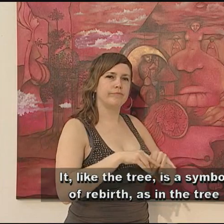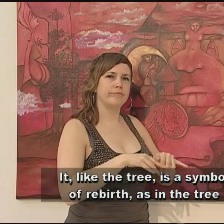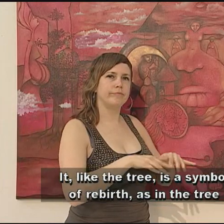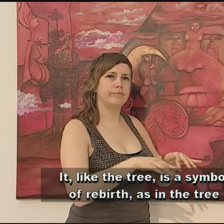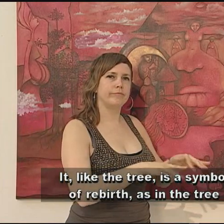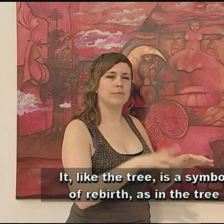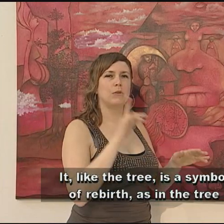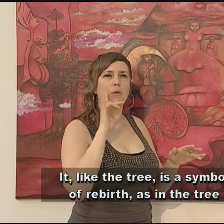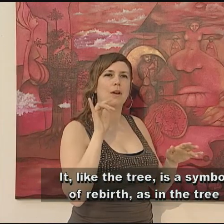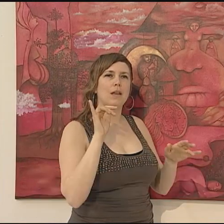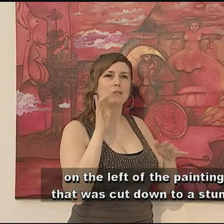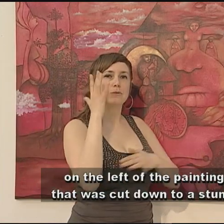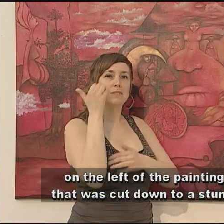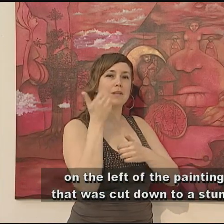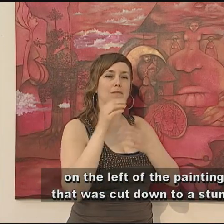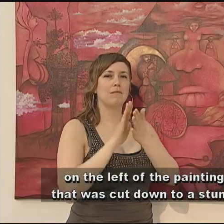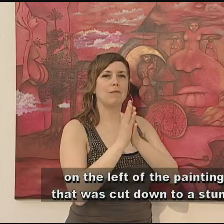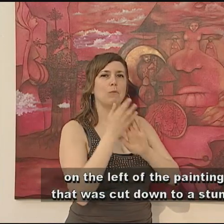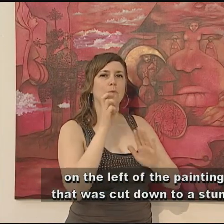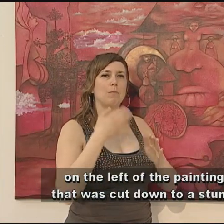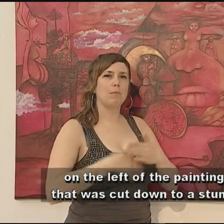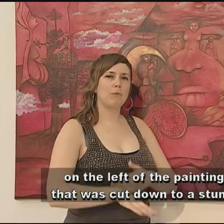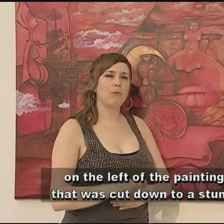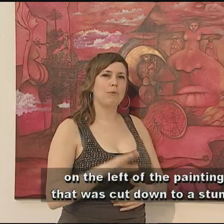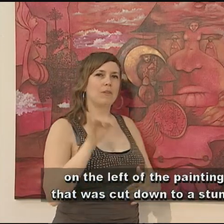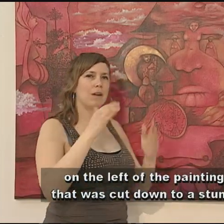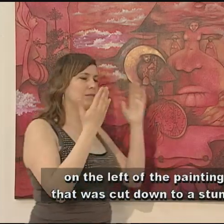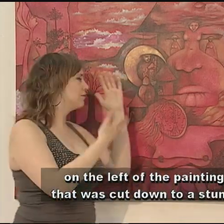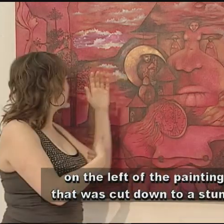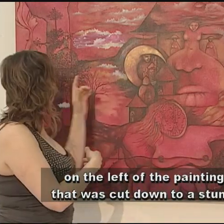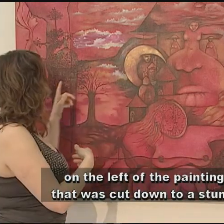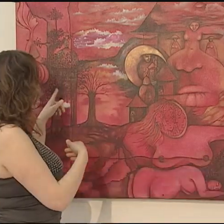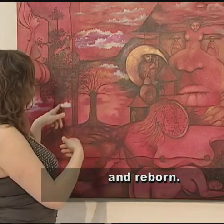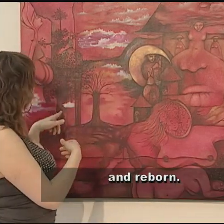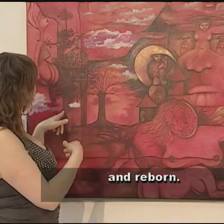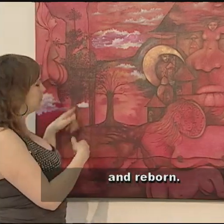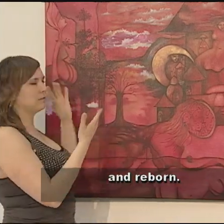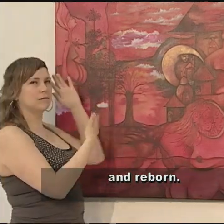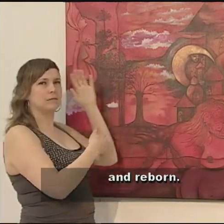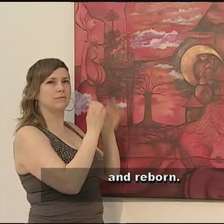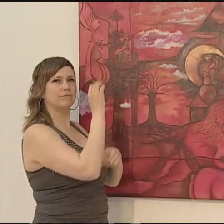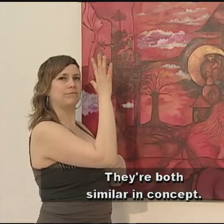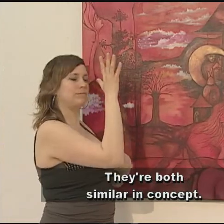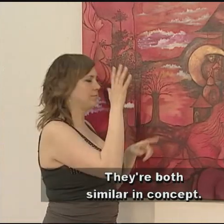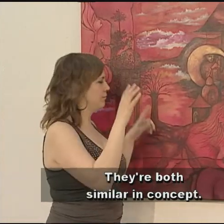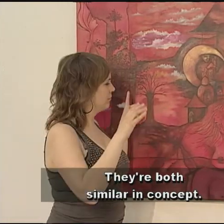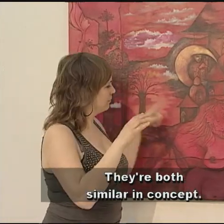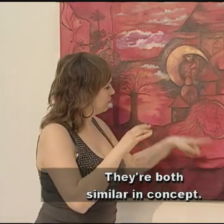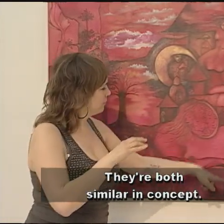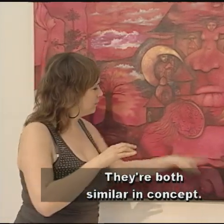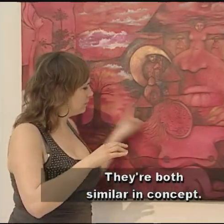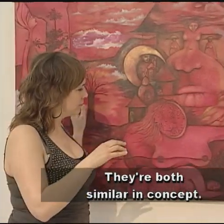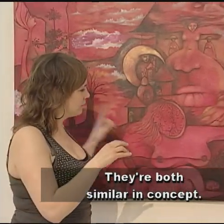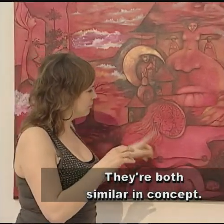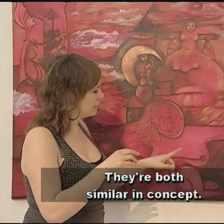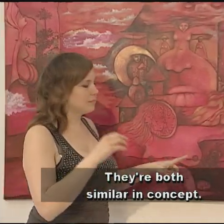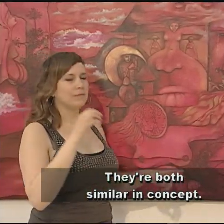of rebirth, as in the tree on the left of the painting that was cut down to a stump and reborn. They're both similar in